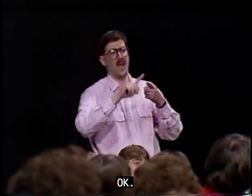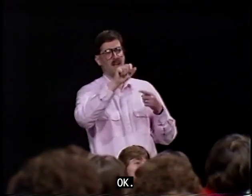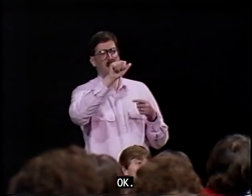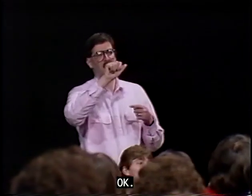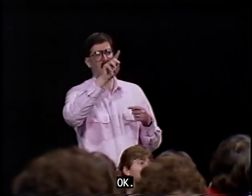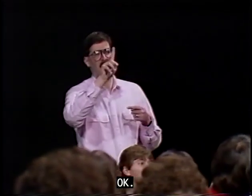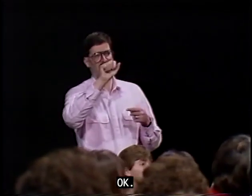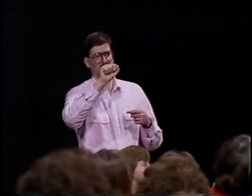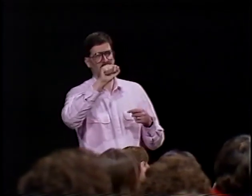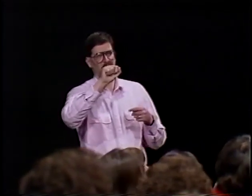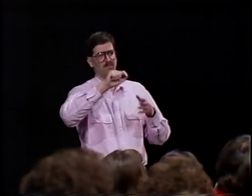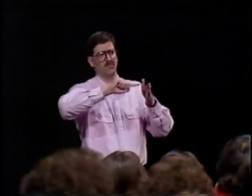Okay.